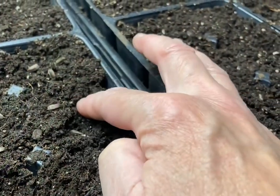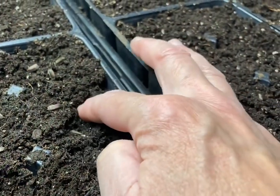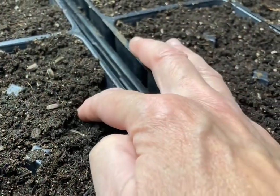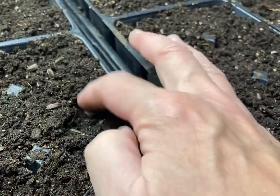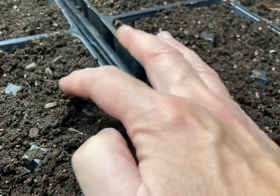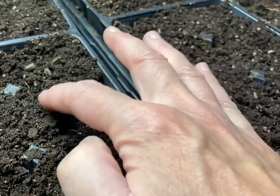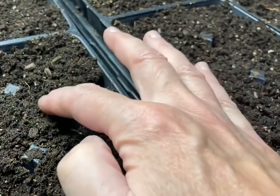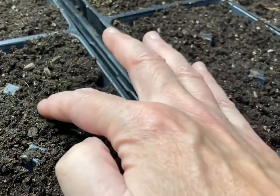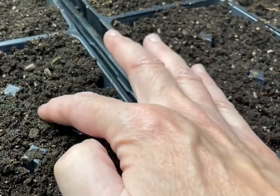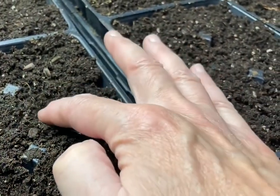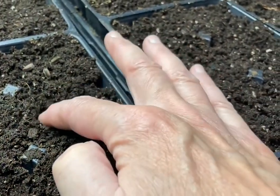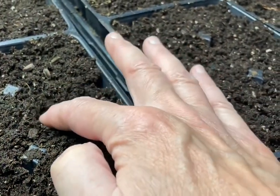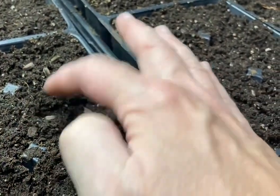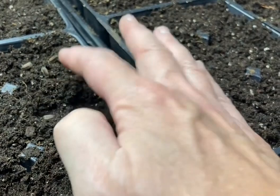indoors.